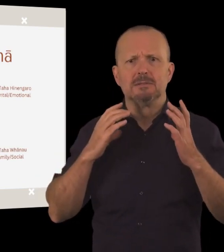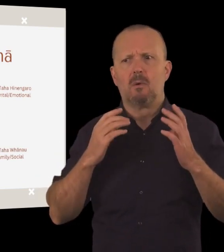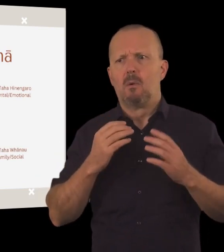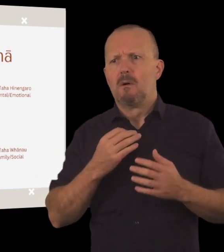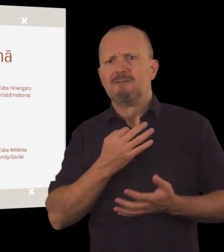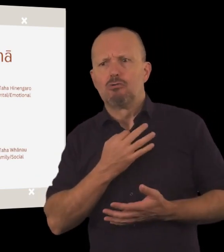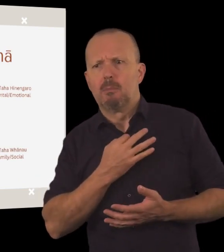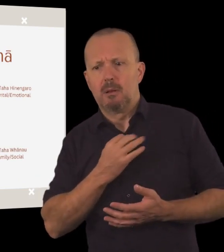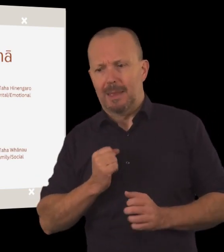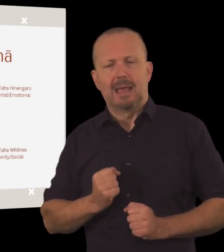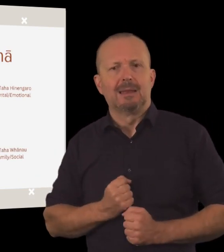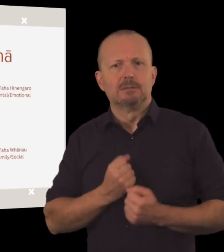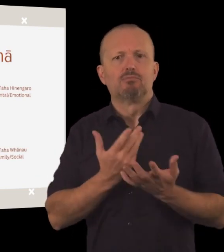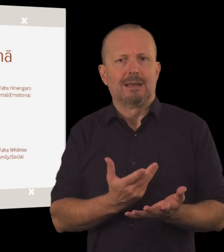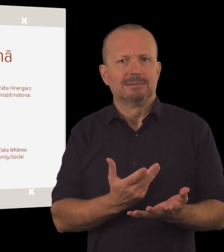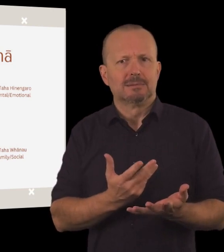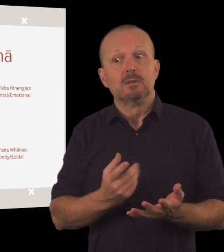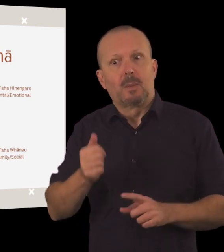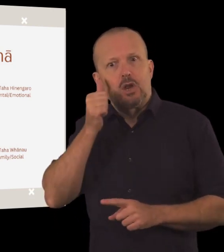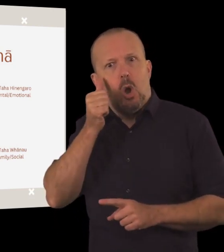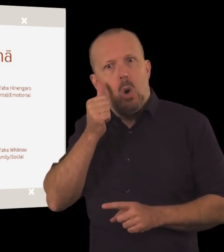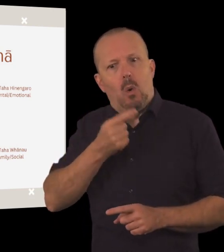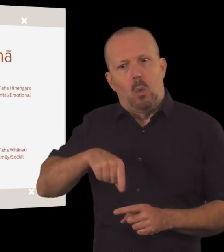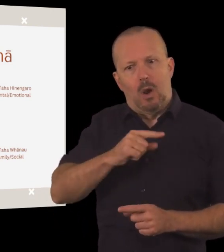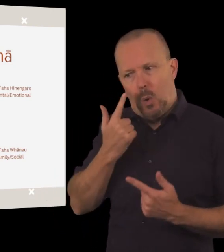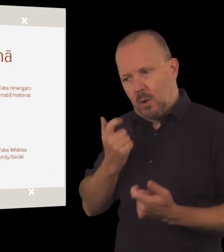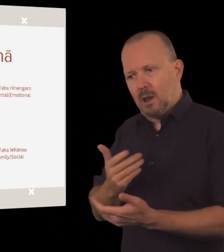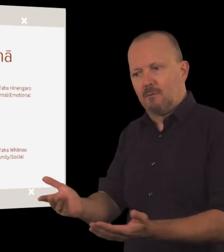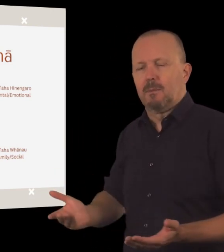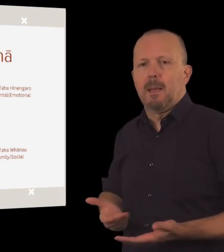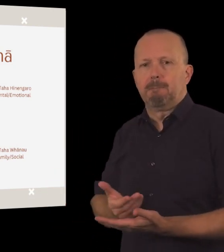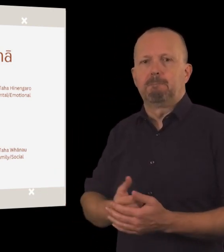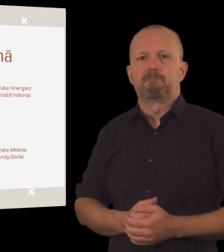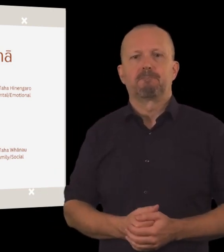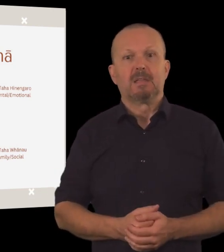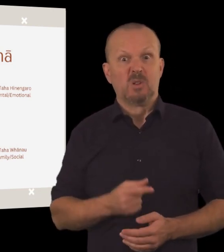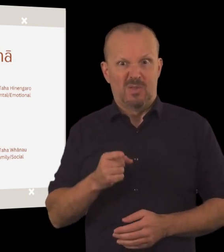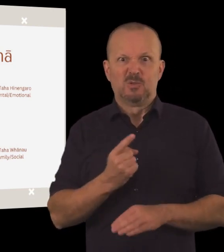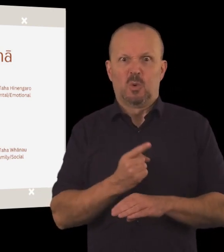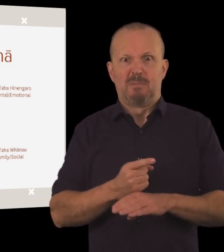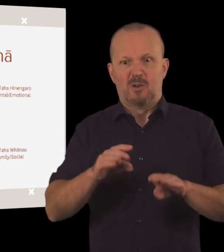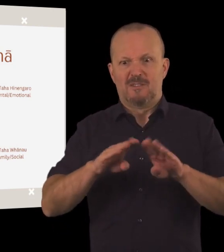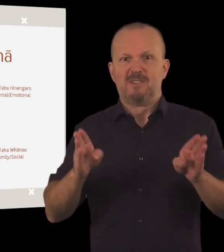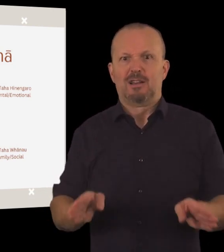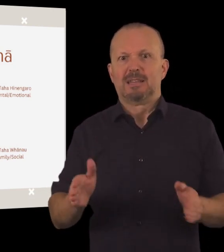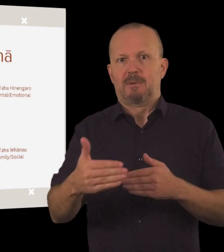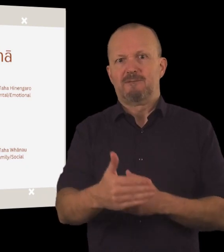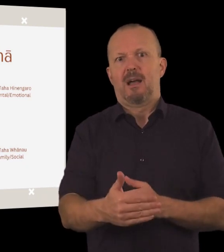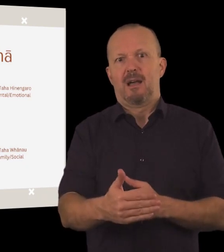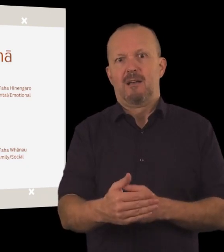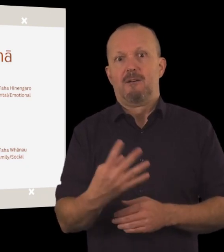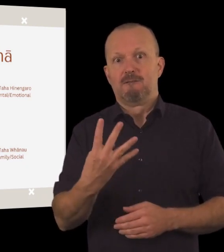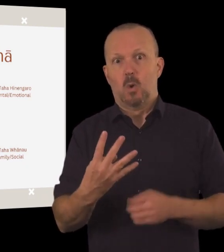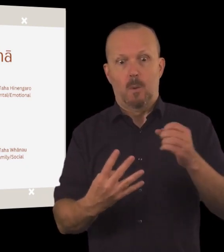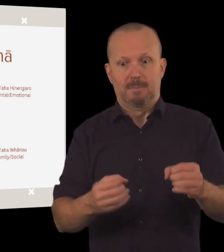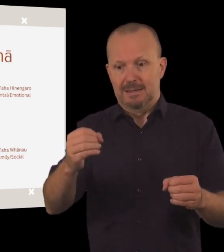You've got the spiritual, te taha wairua, te taha hiningaro, the mental, emotional, te taha tinana, the physical, and te